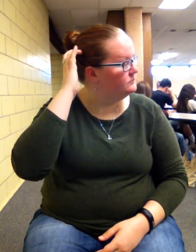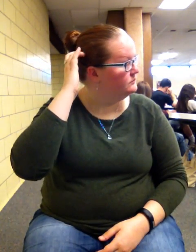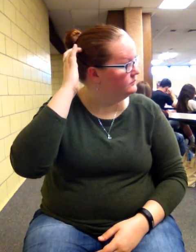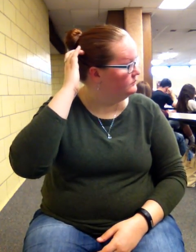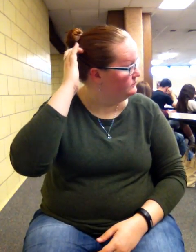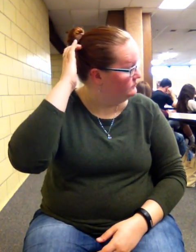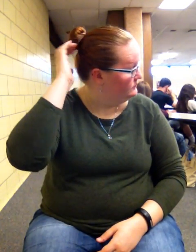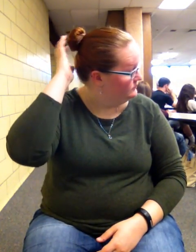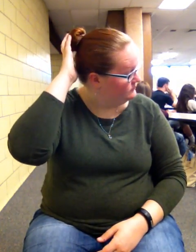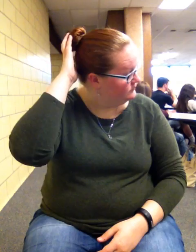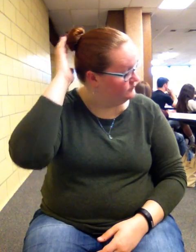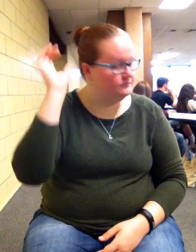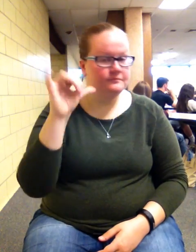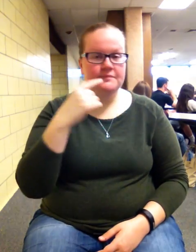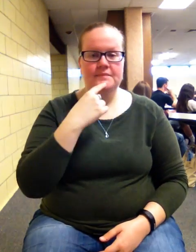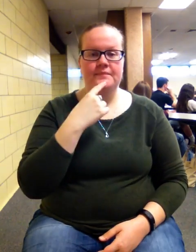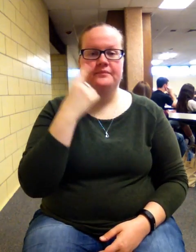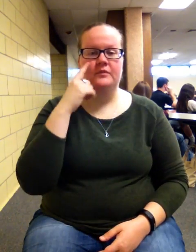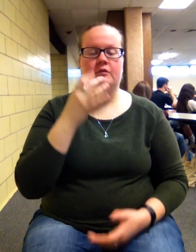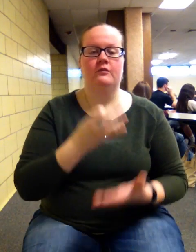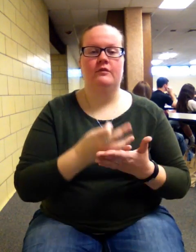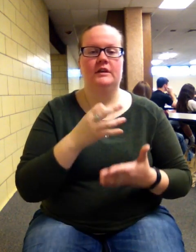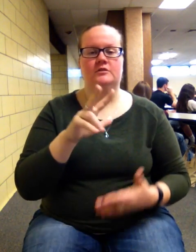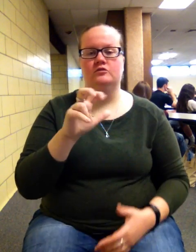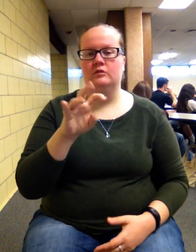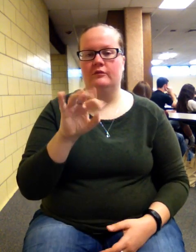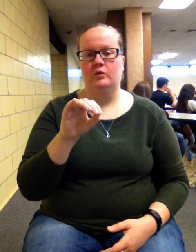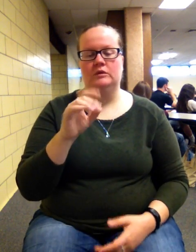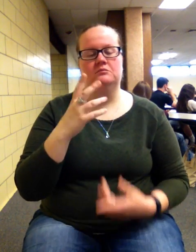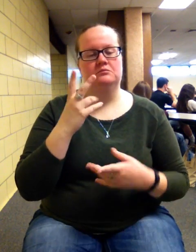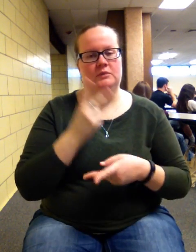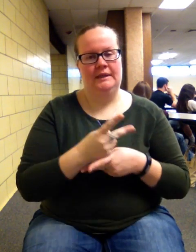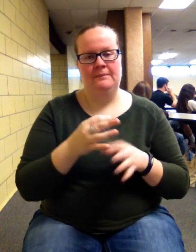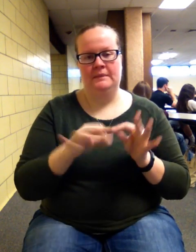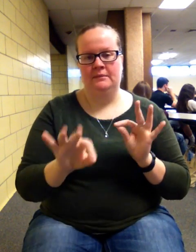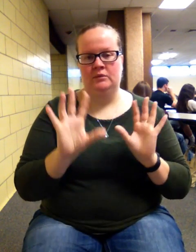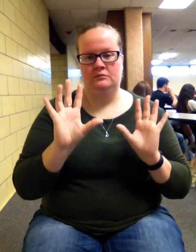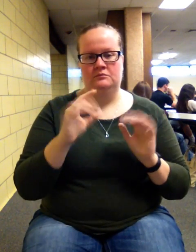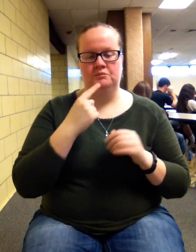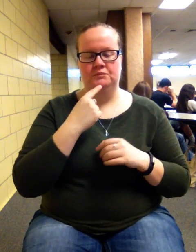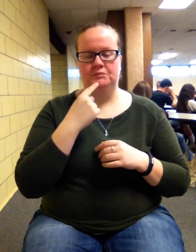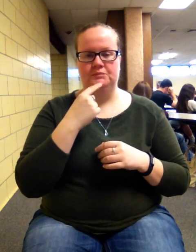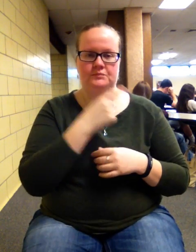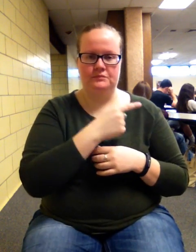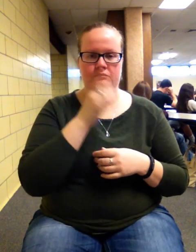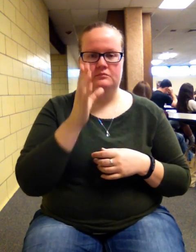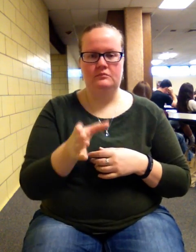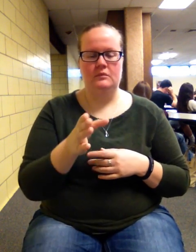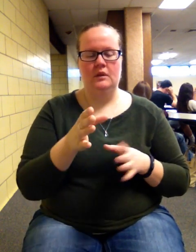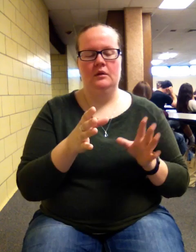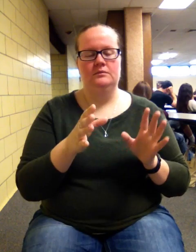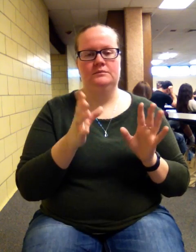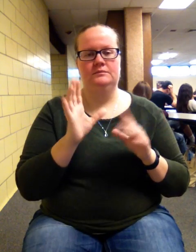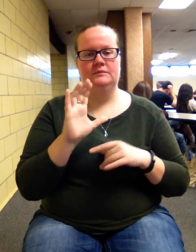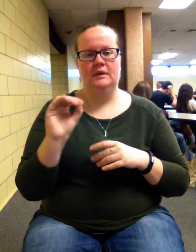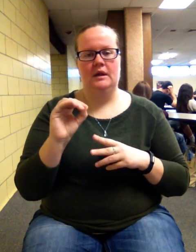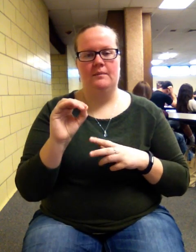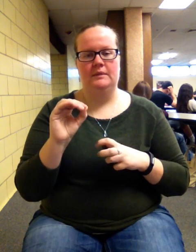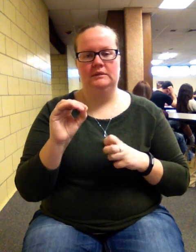So like I said, for Finance 340, we keep it really simple. We just say that this is going to be the company's optimal capital structure,